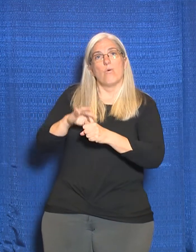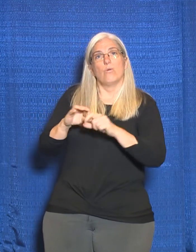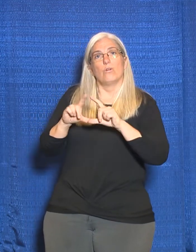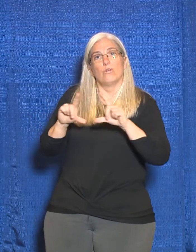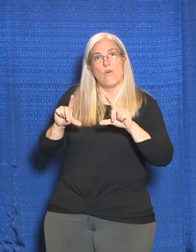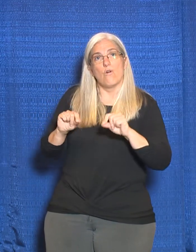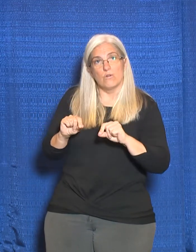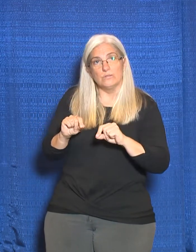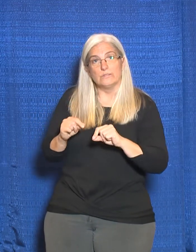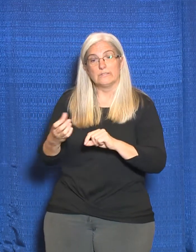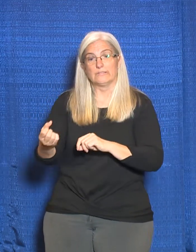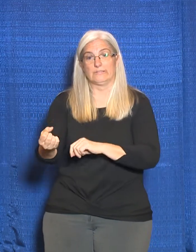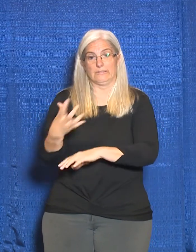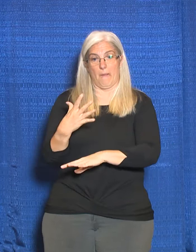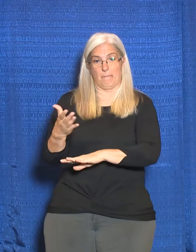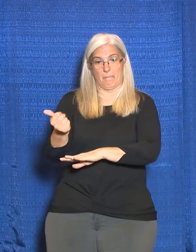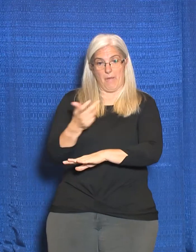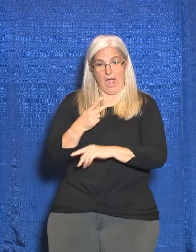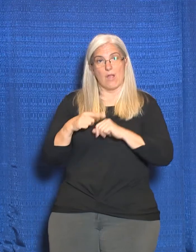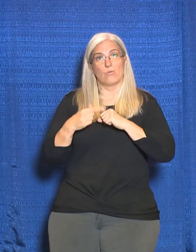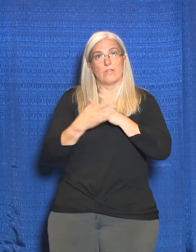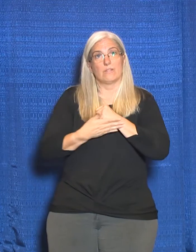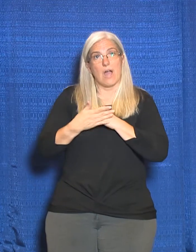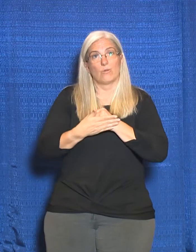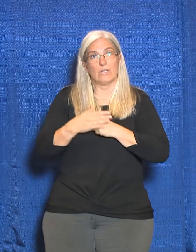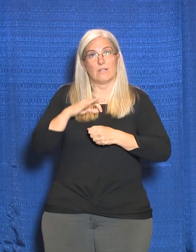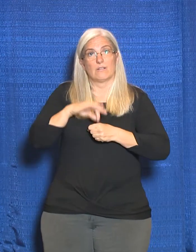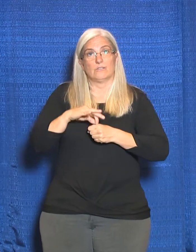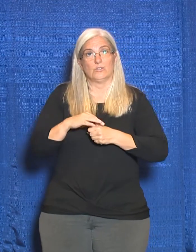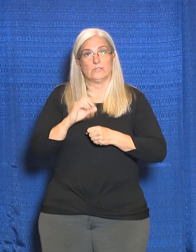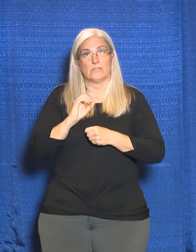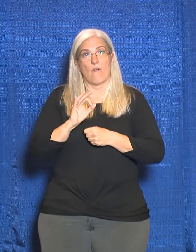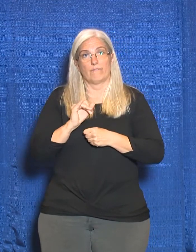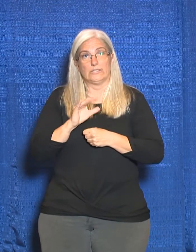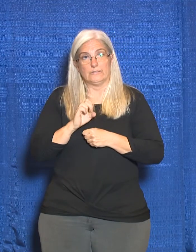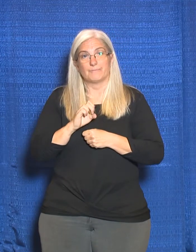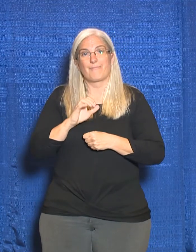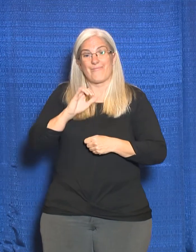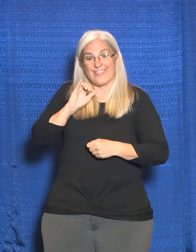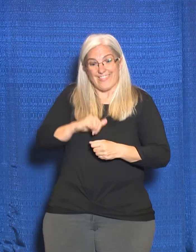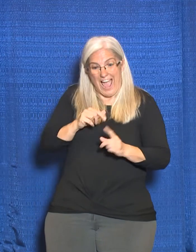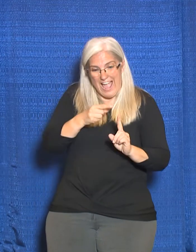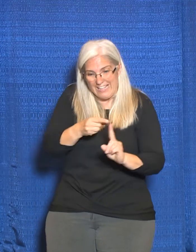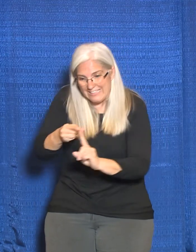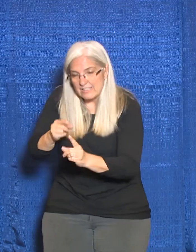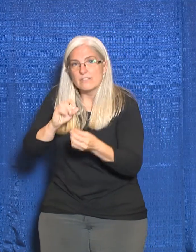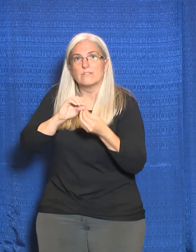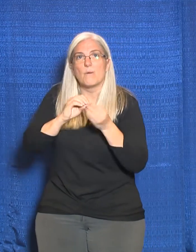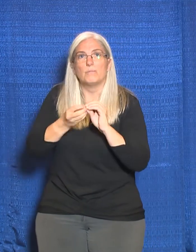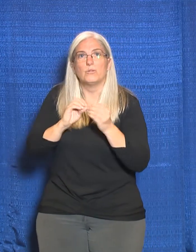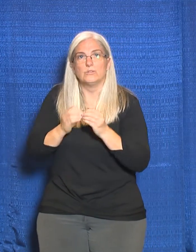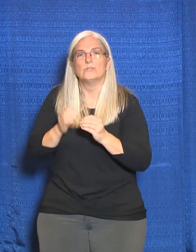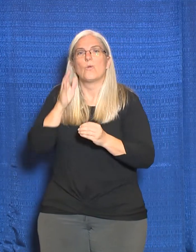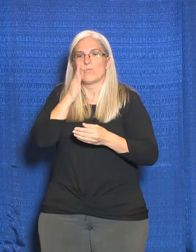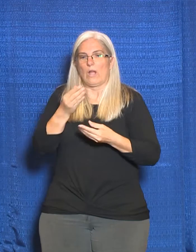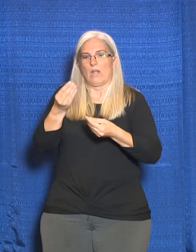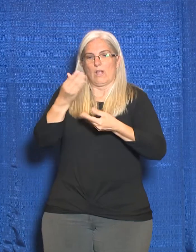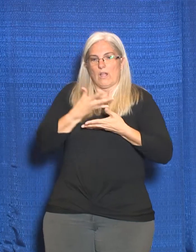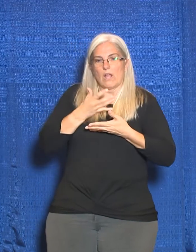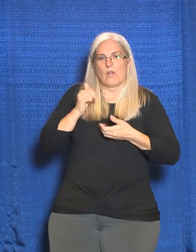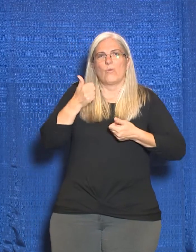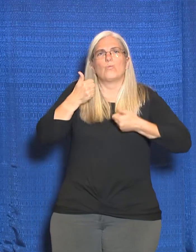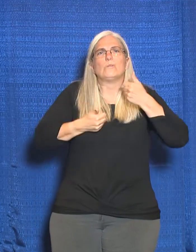When VRCs are returned to the county elections office, the affidavit numbers allow the county NVRA coordinator to